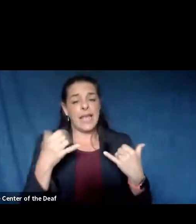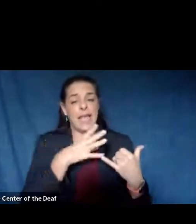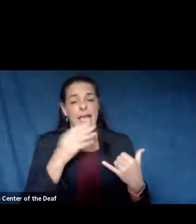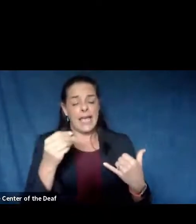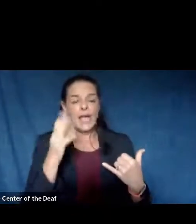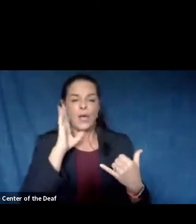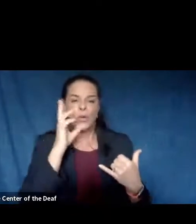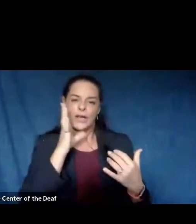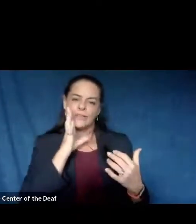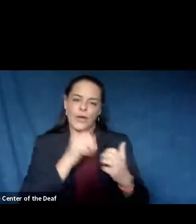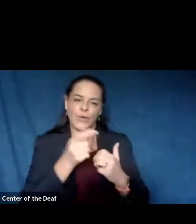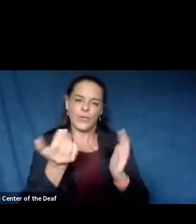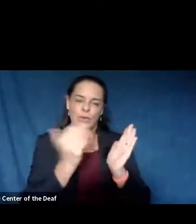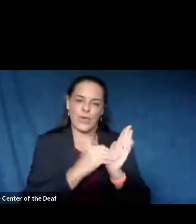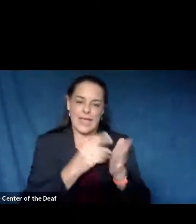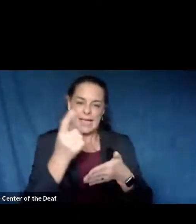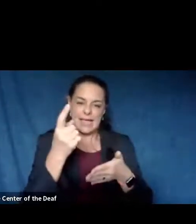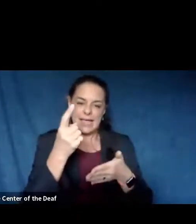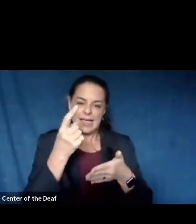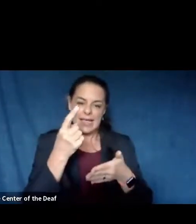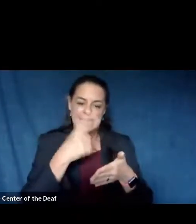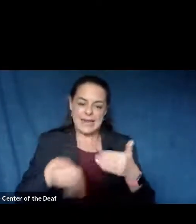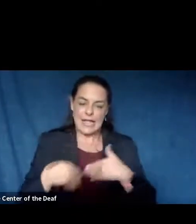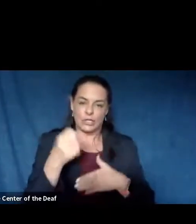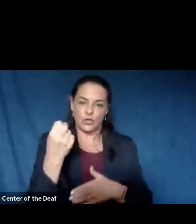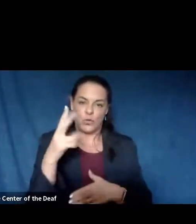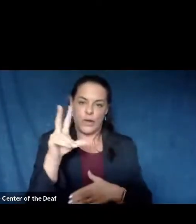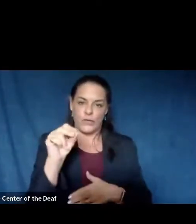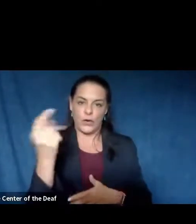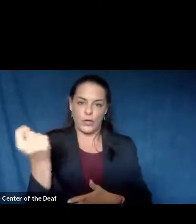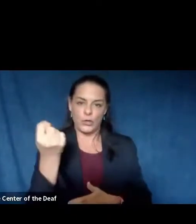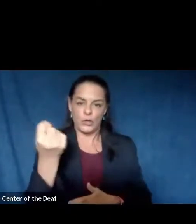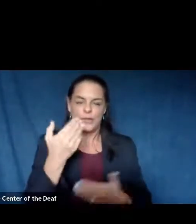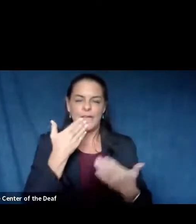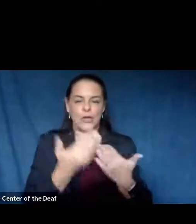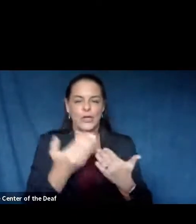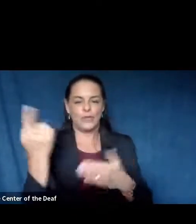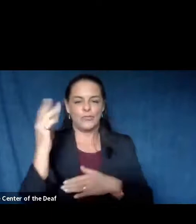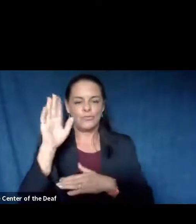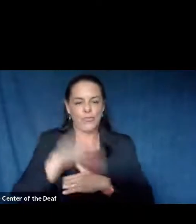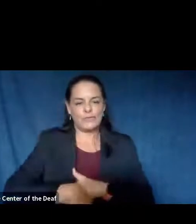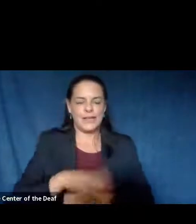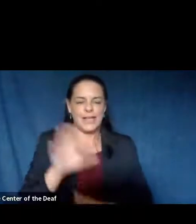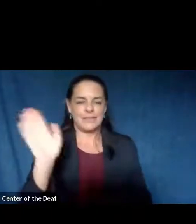and we will chat with you again at 12:30 on Tuesday. Have a good rest of your day.